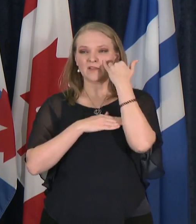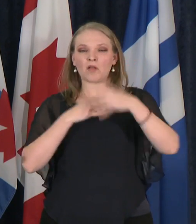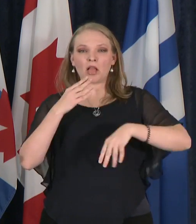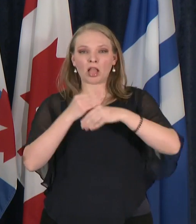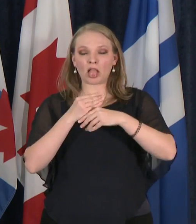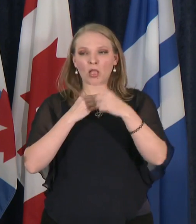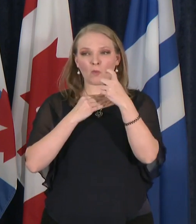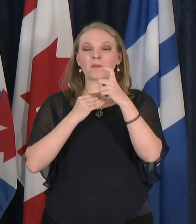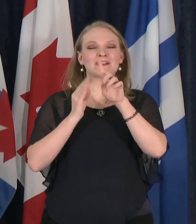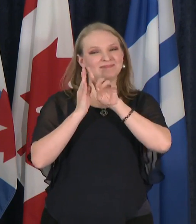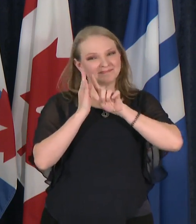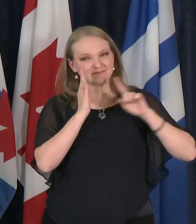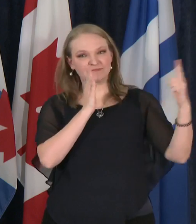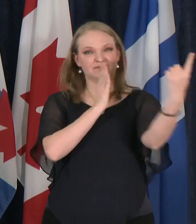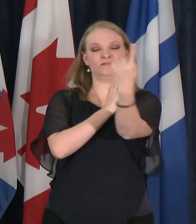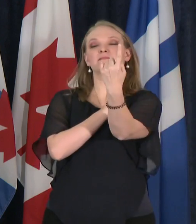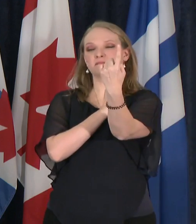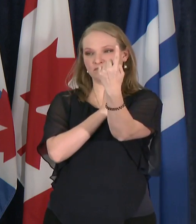and ask some more.